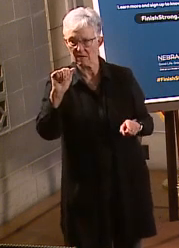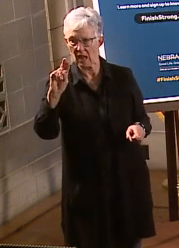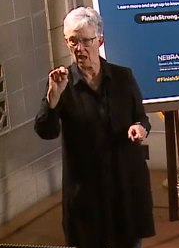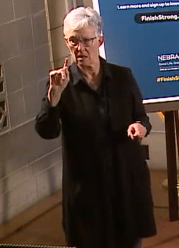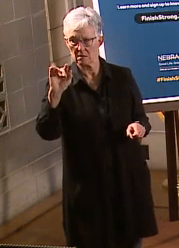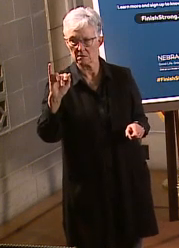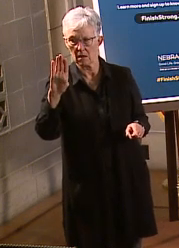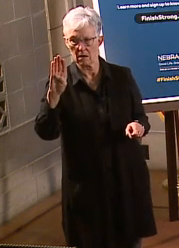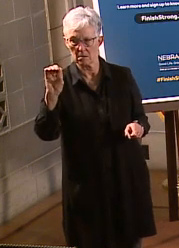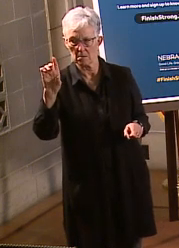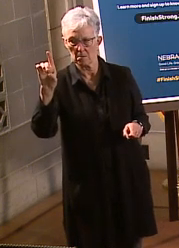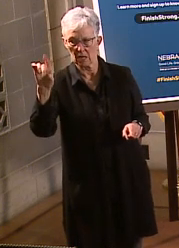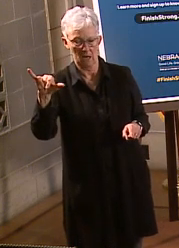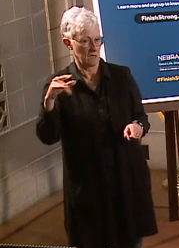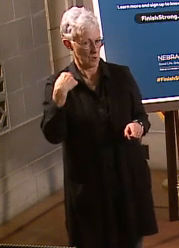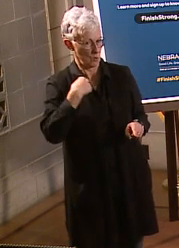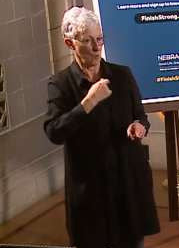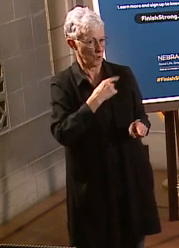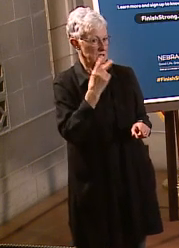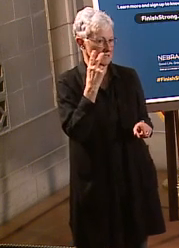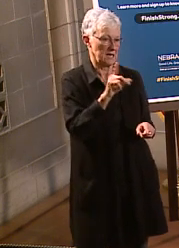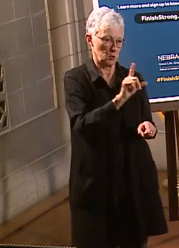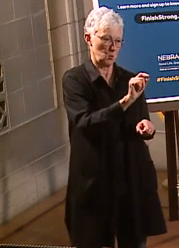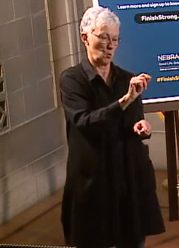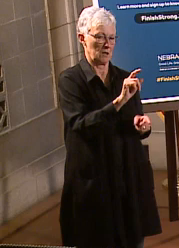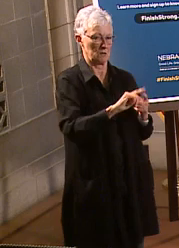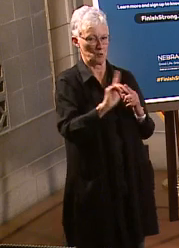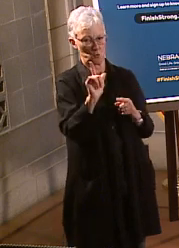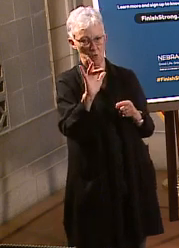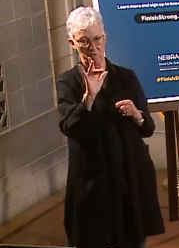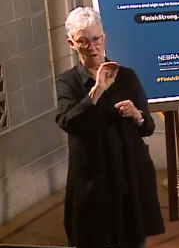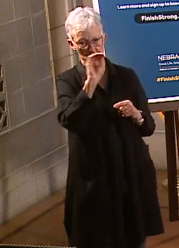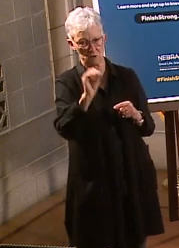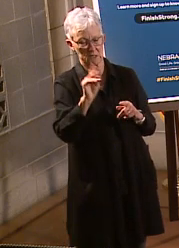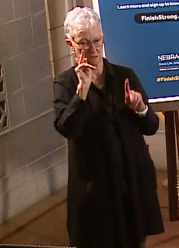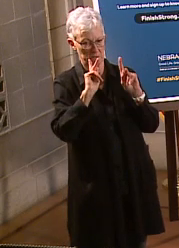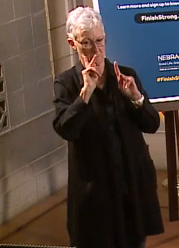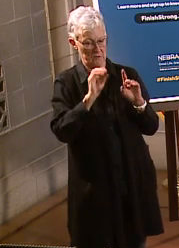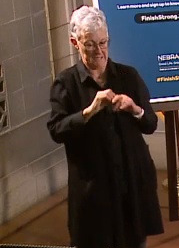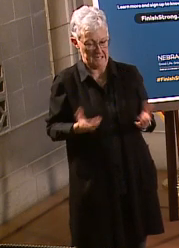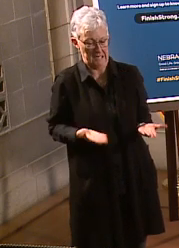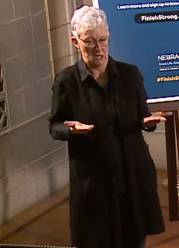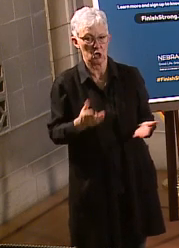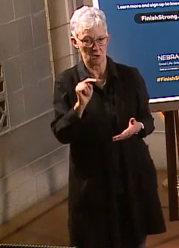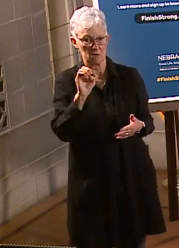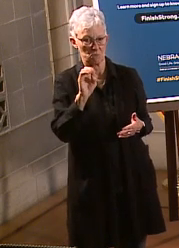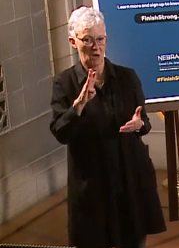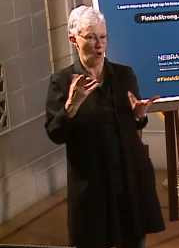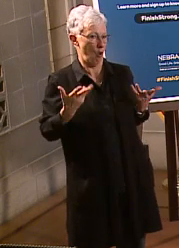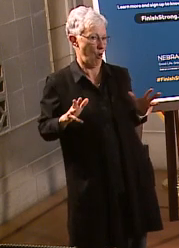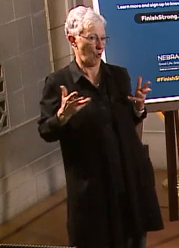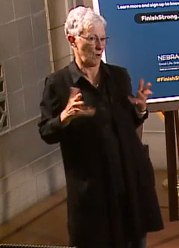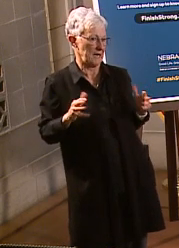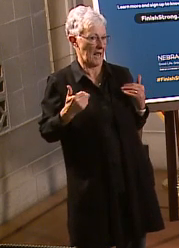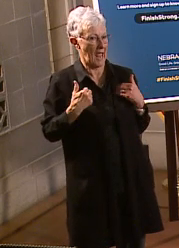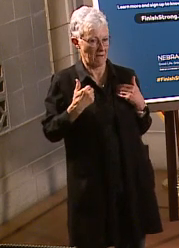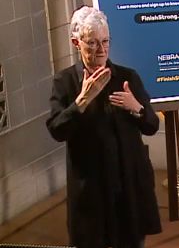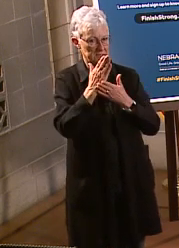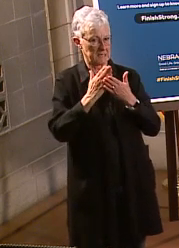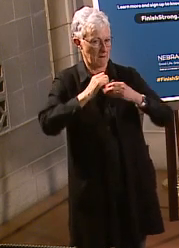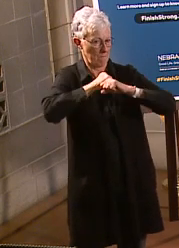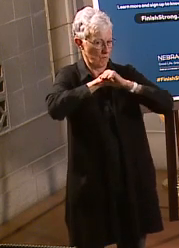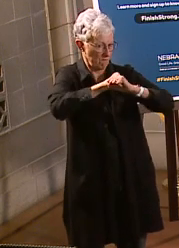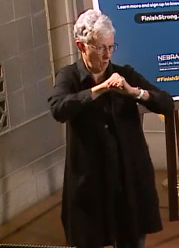25% seroprevalence in the population of Nebraska. So, and actually the Red Cross shows about a 35% of